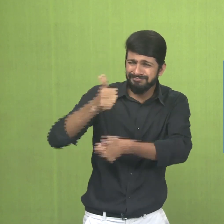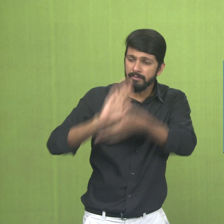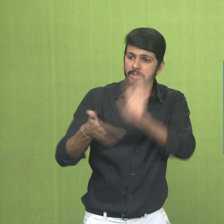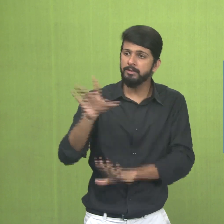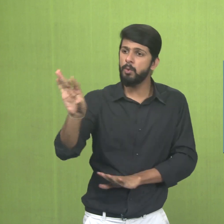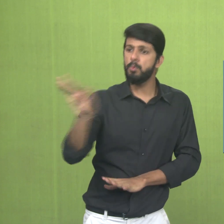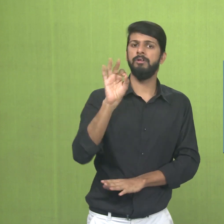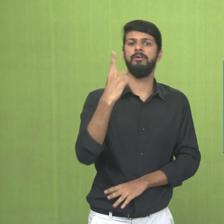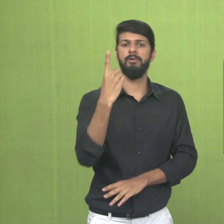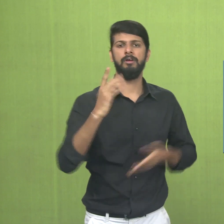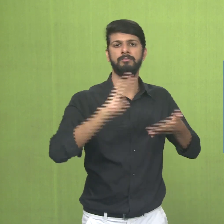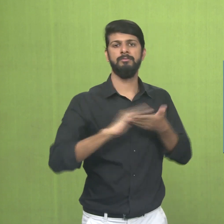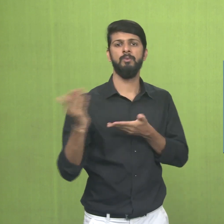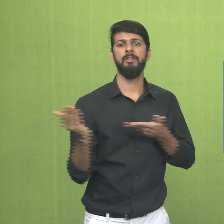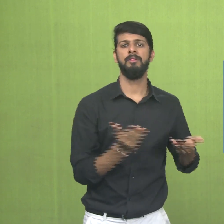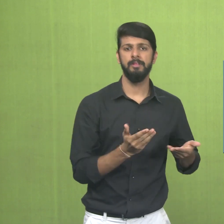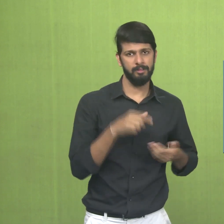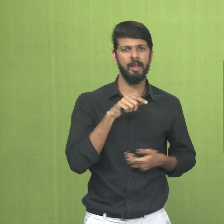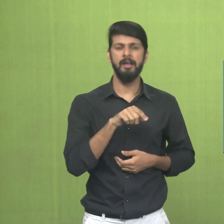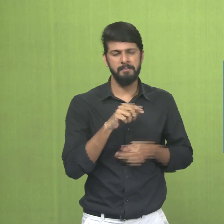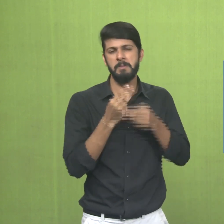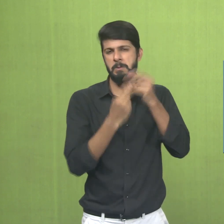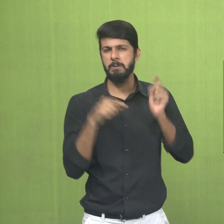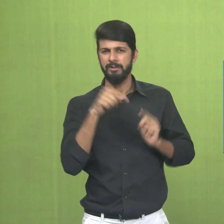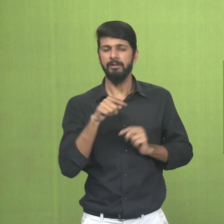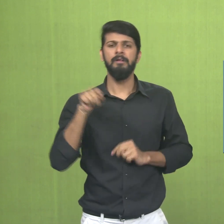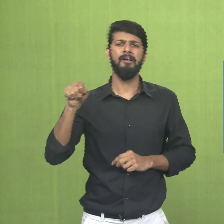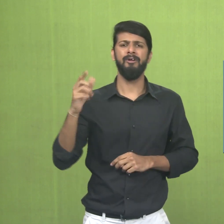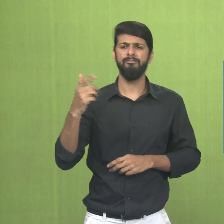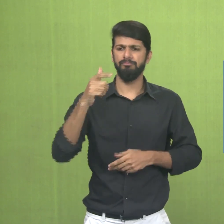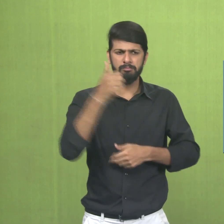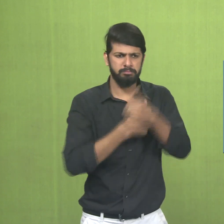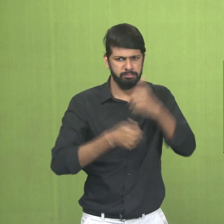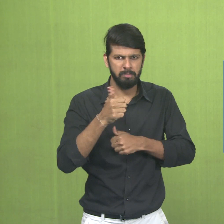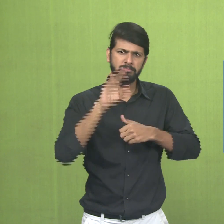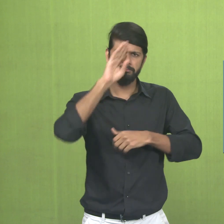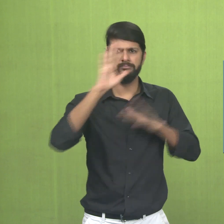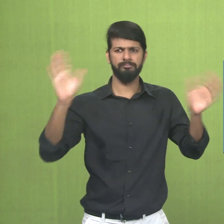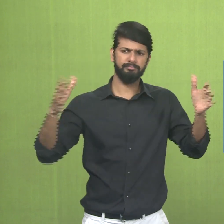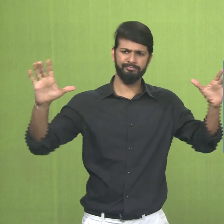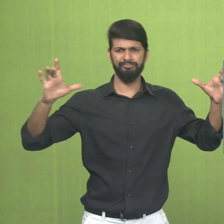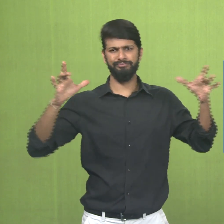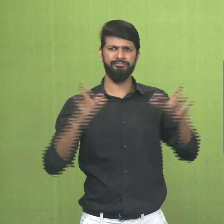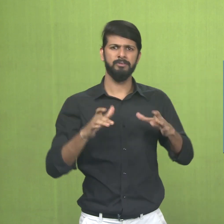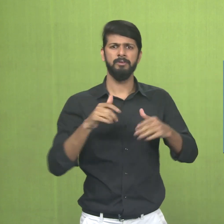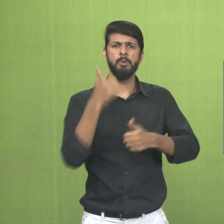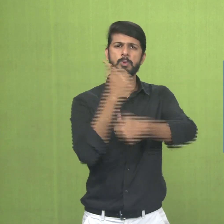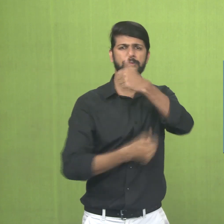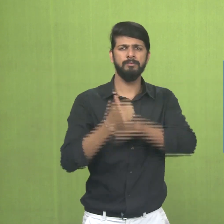Whosoever wins the competition would be married to Sita. So, this is what a Swayamvaram is. So, there